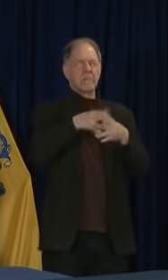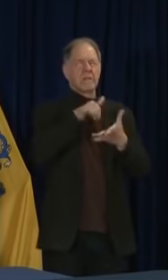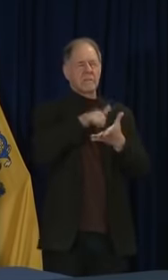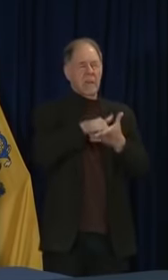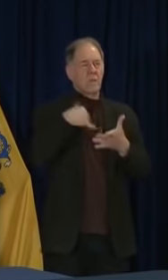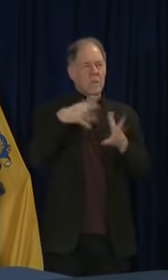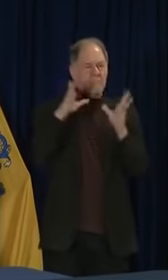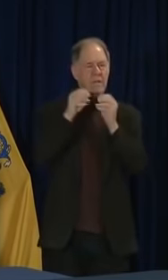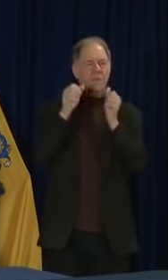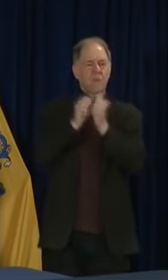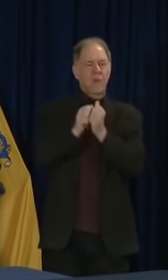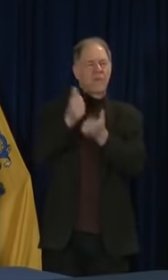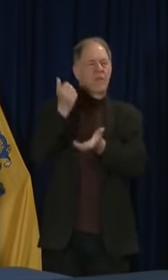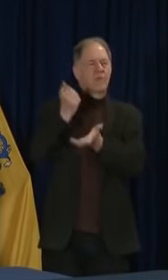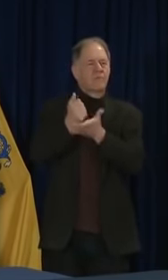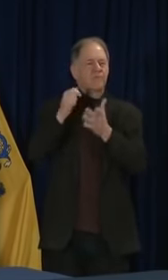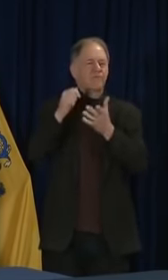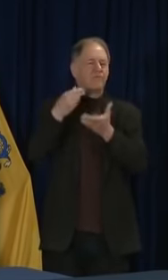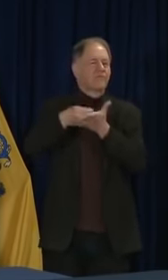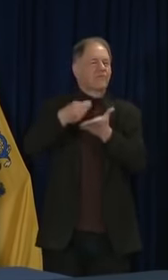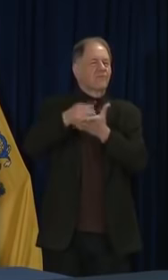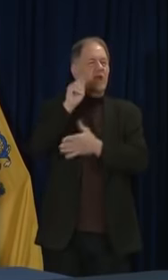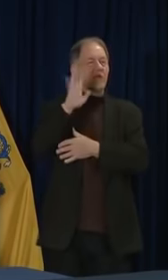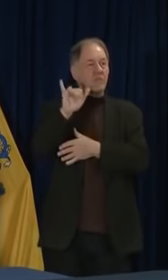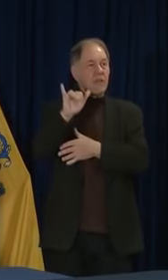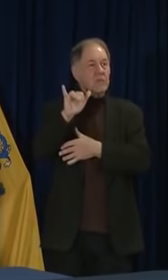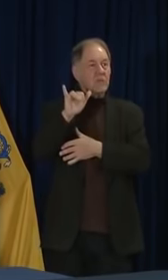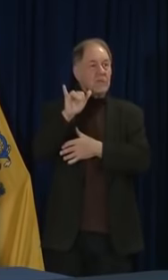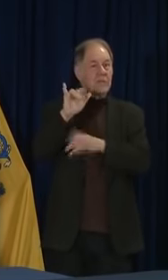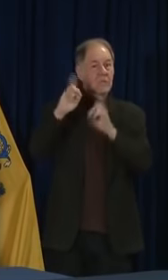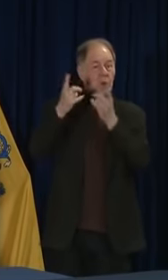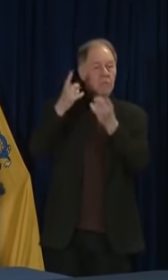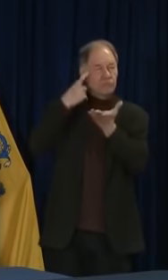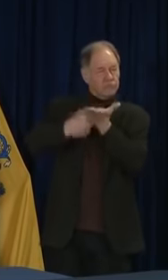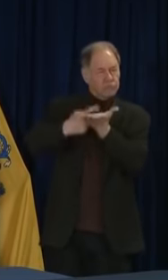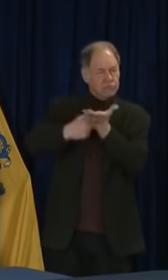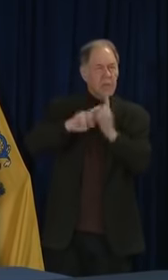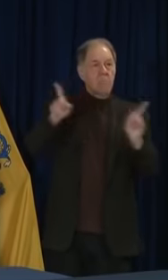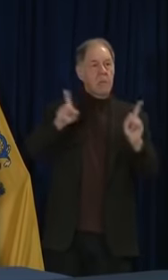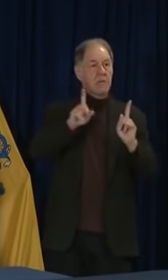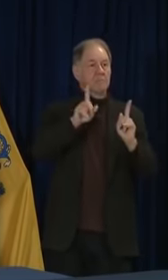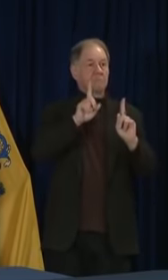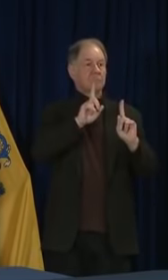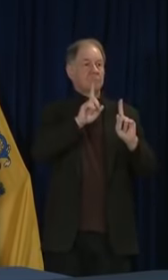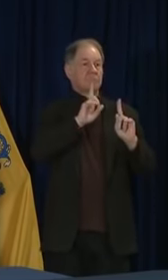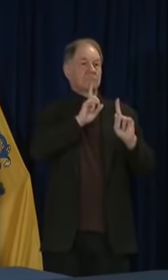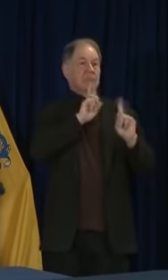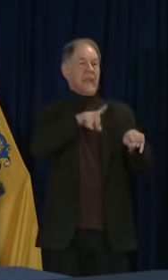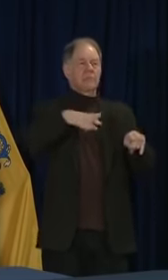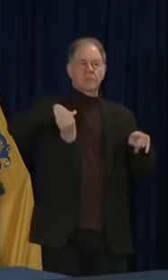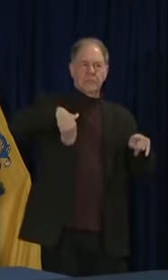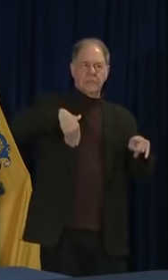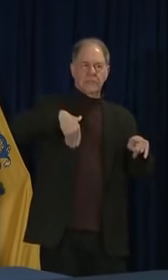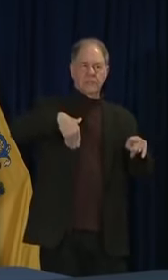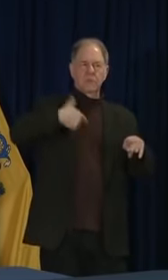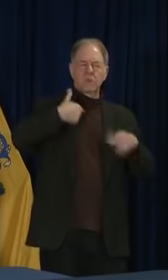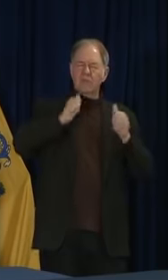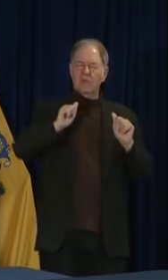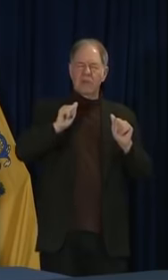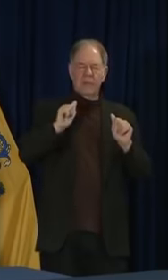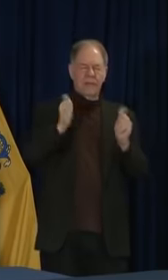and her team. It's too early to give you a crisp answer on this. We'll do everything we can within